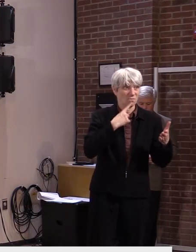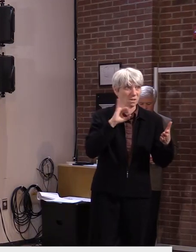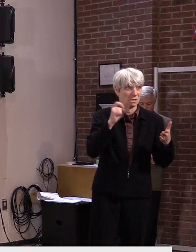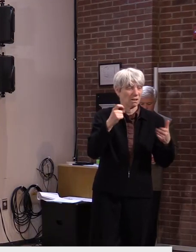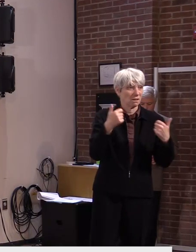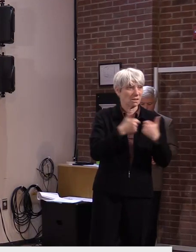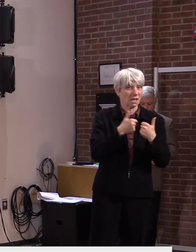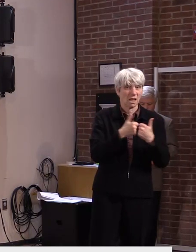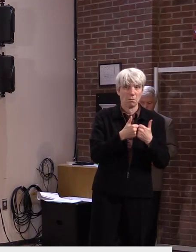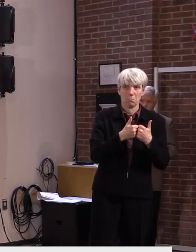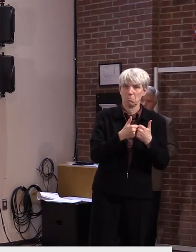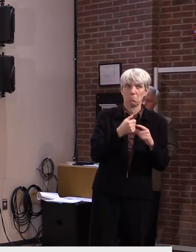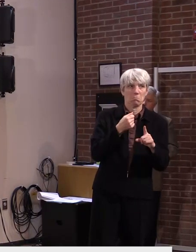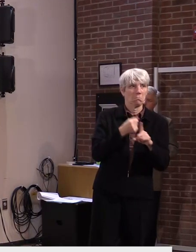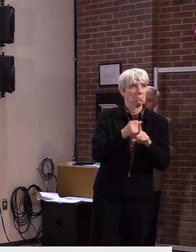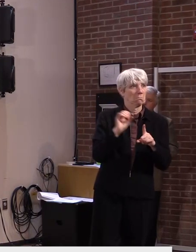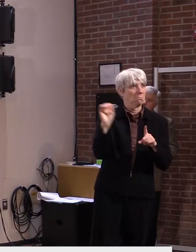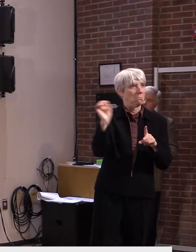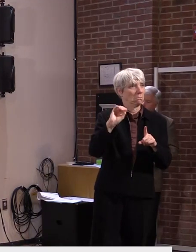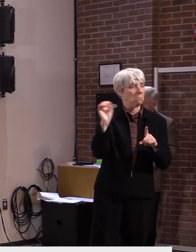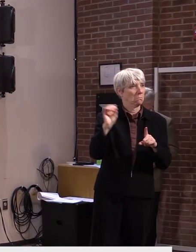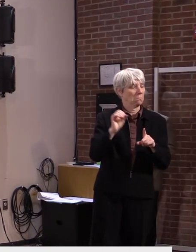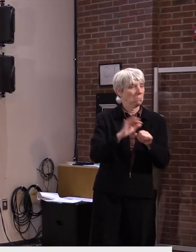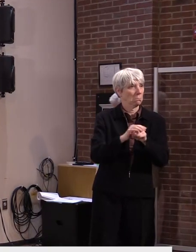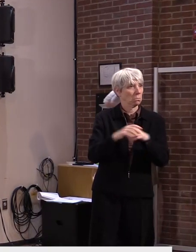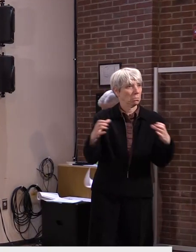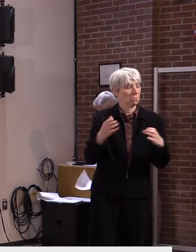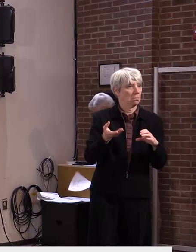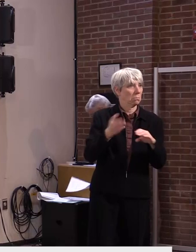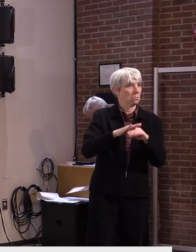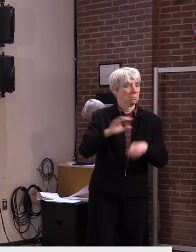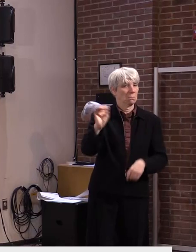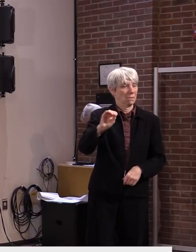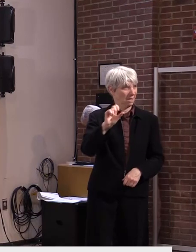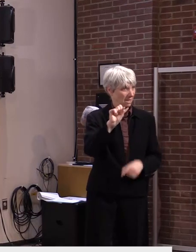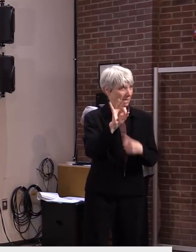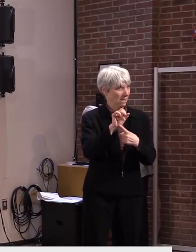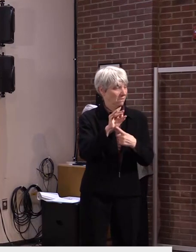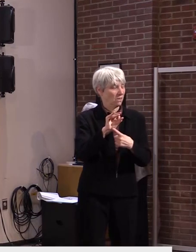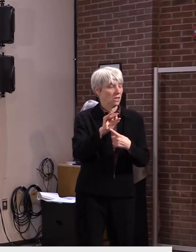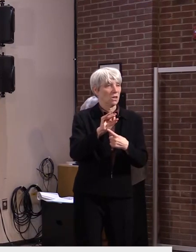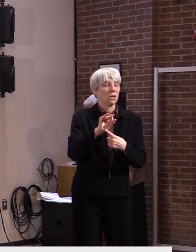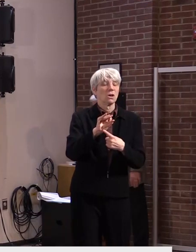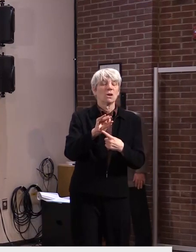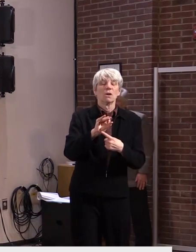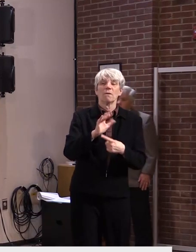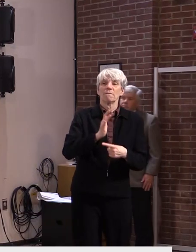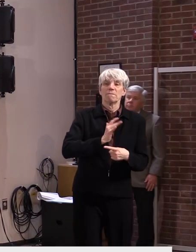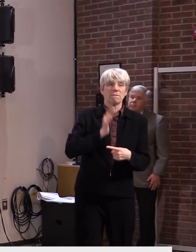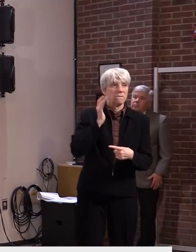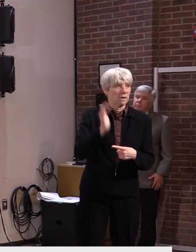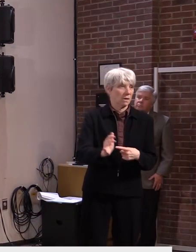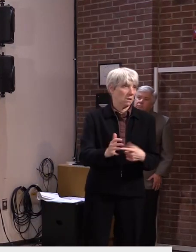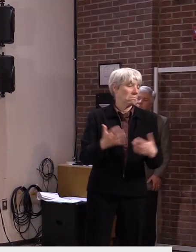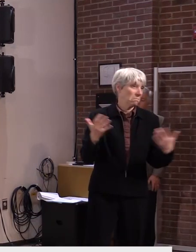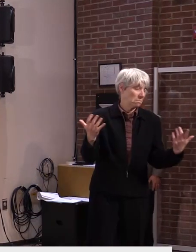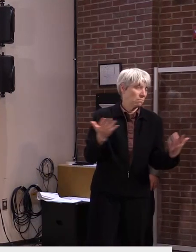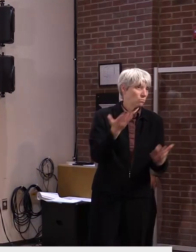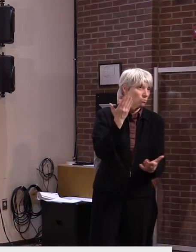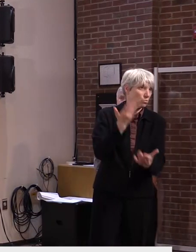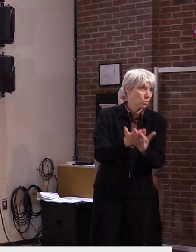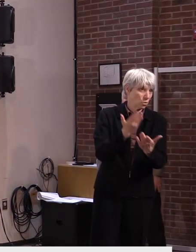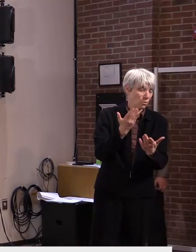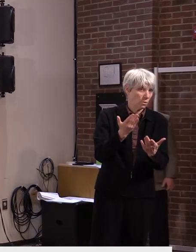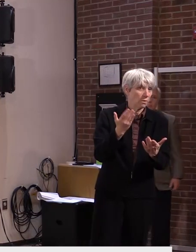see a rise in cases over because of all the activity there, then that proves